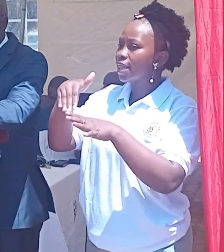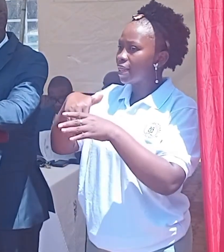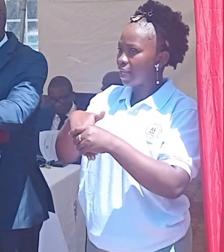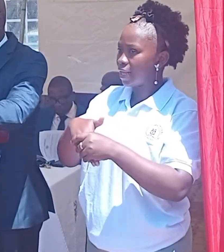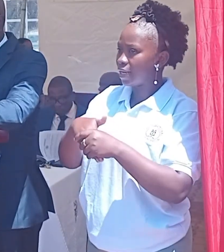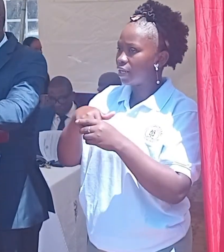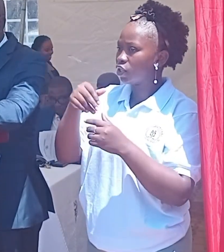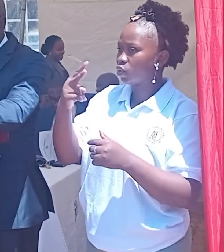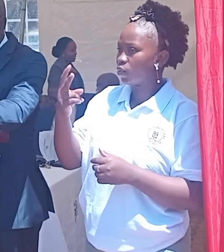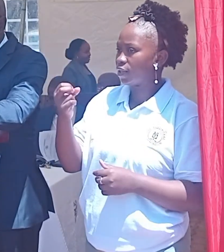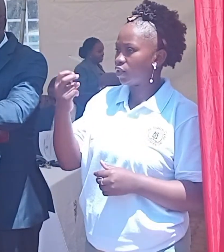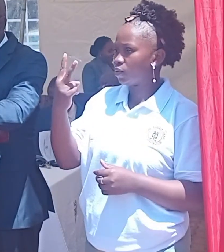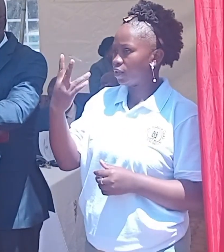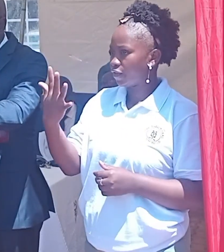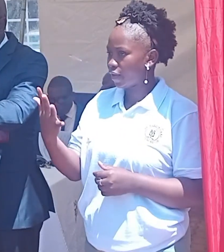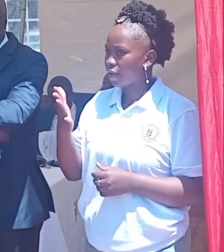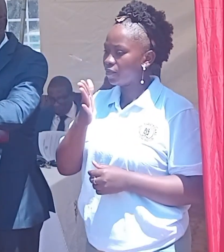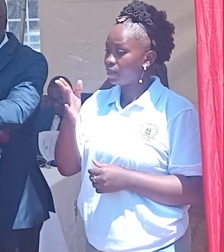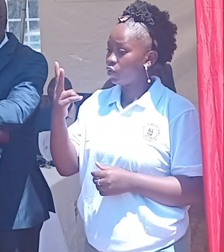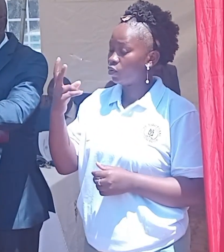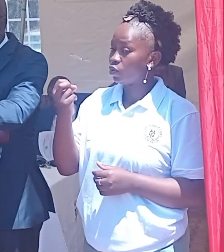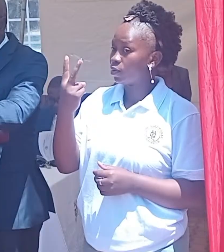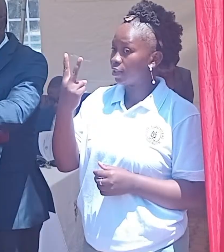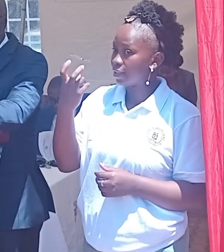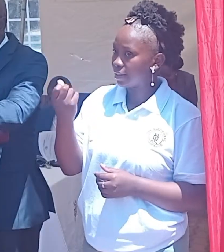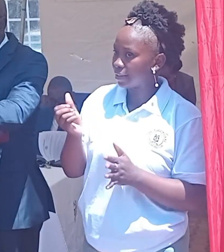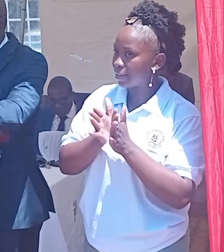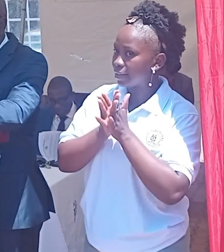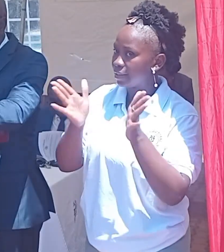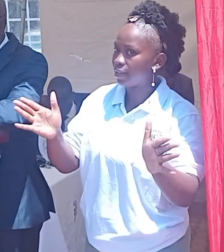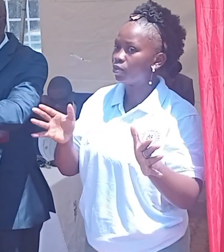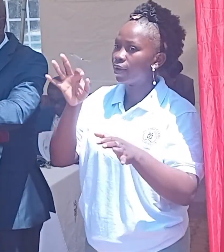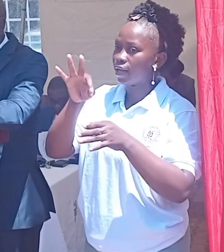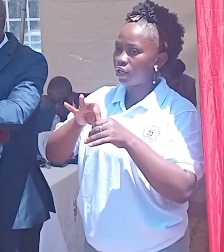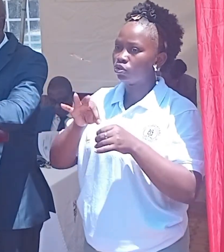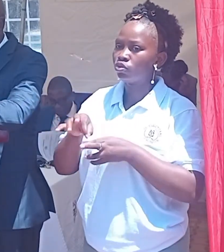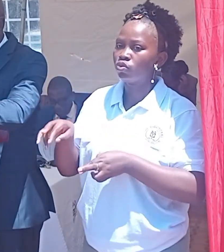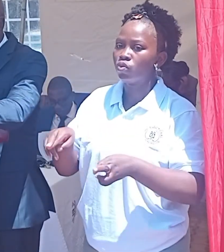within the 2025-26 general elections roadmap.